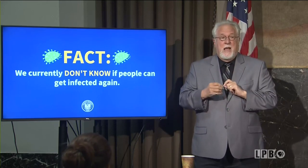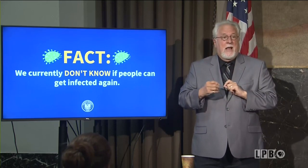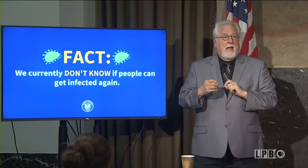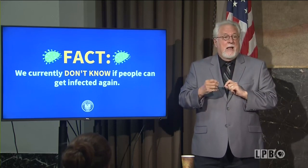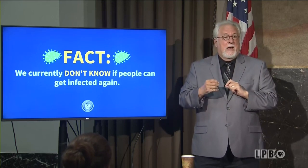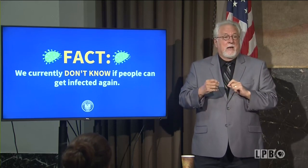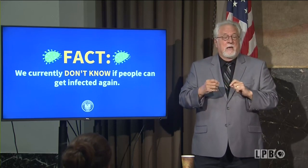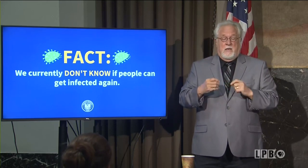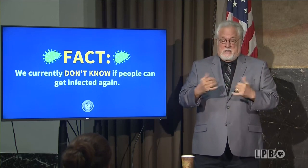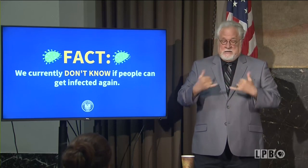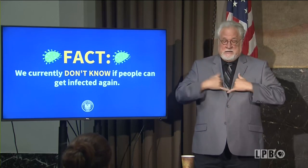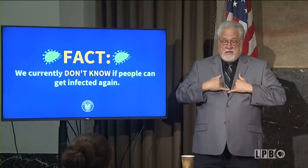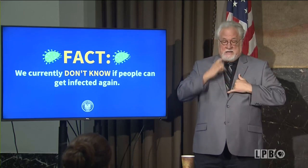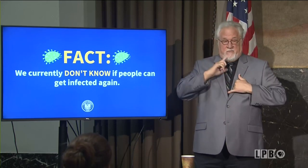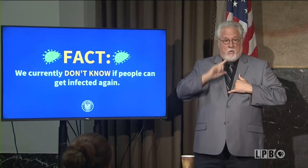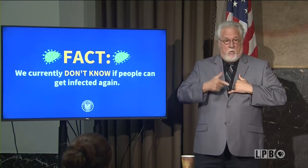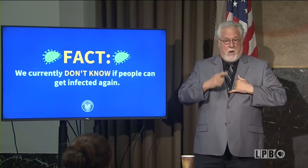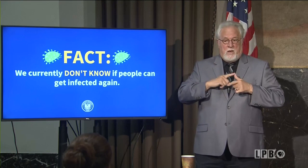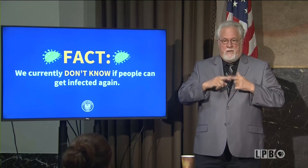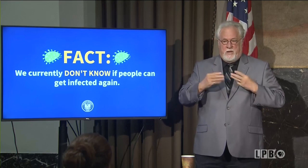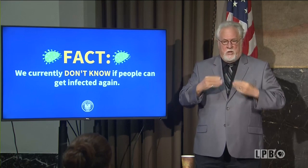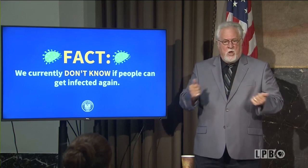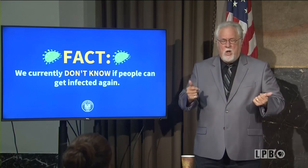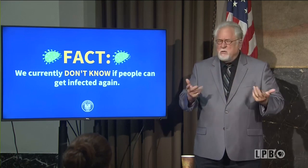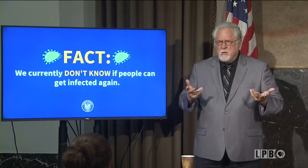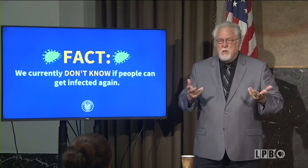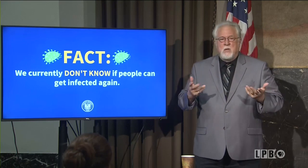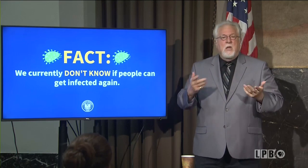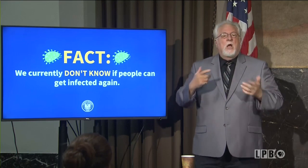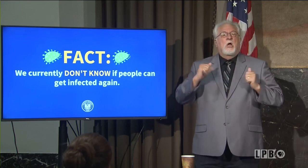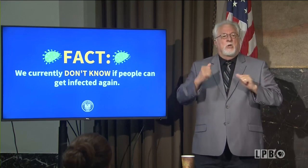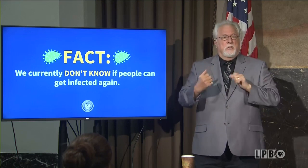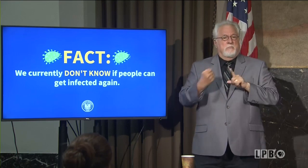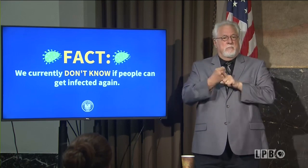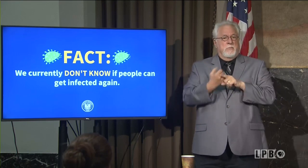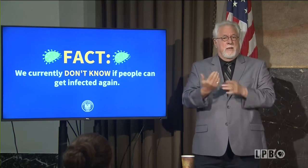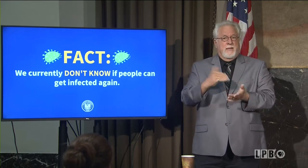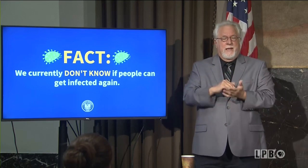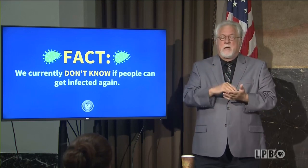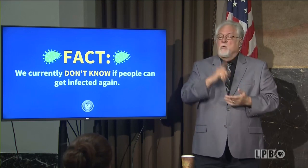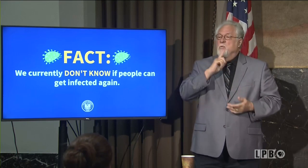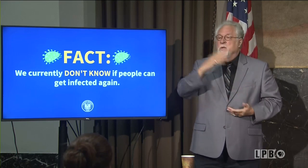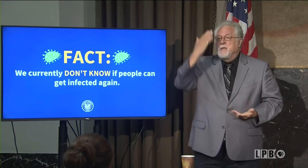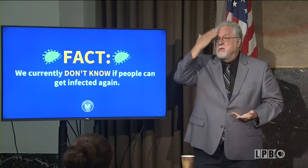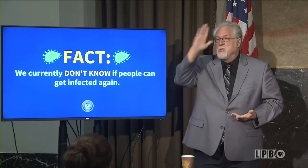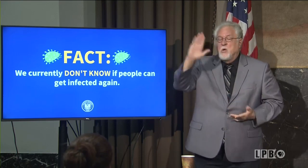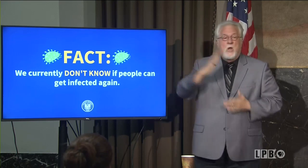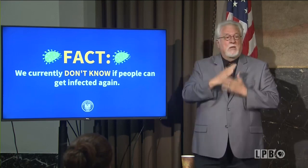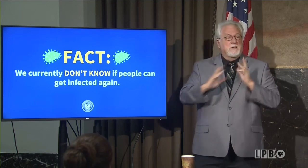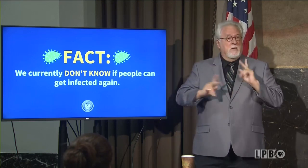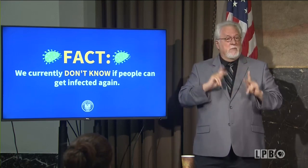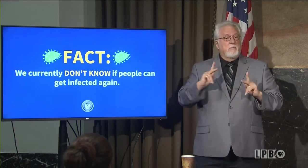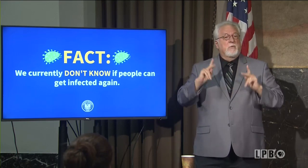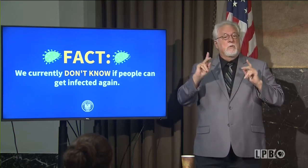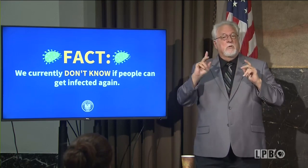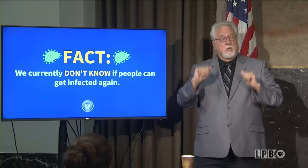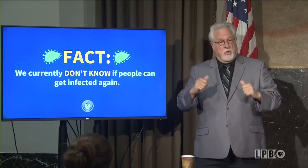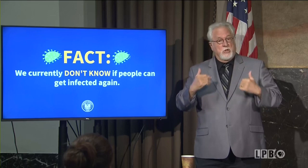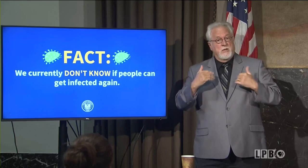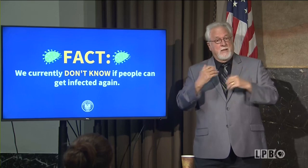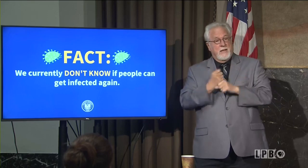antibody's there for a while and then it's gone. So will you get it again? We really don't know. We've seen some people can get it again once they've had